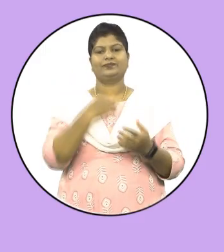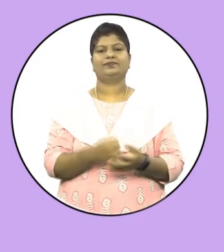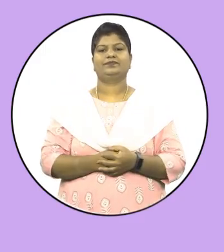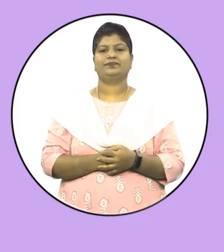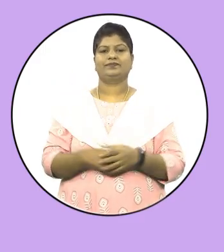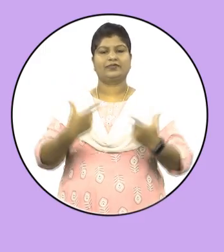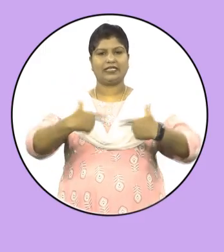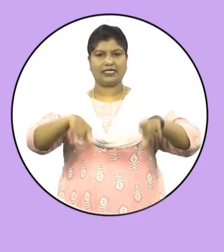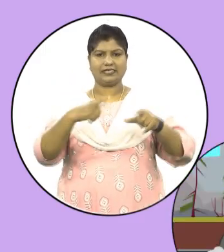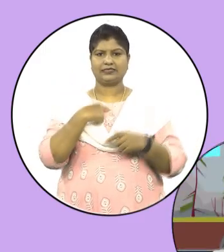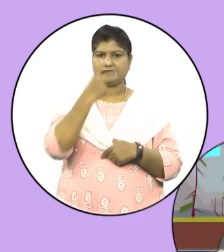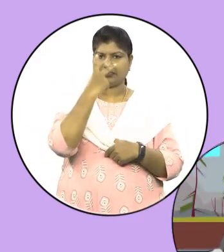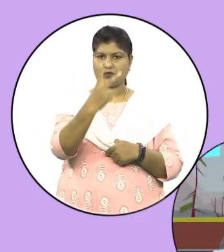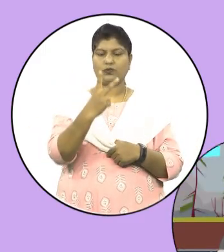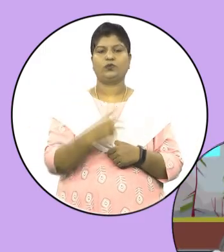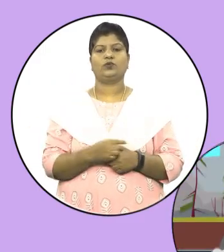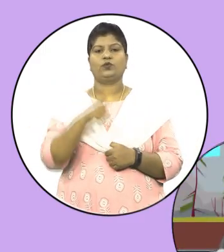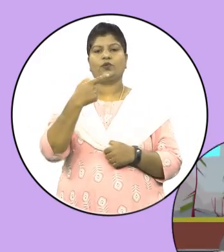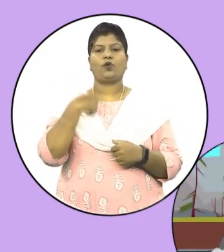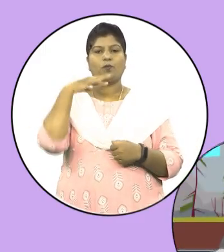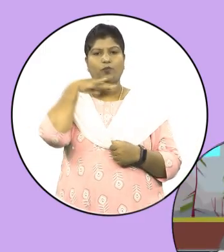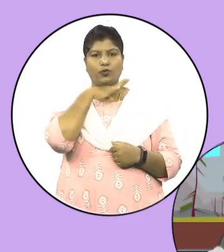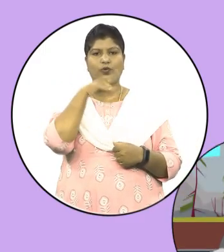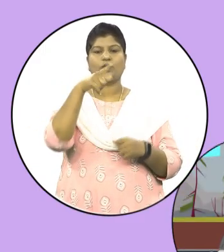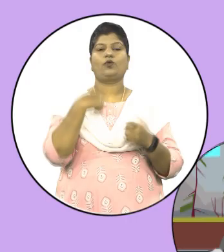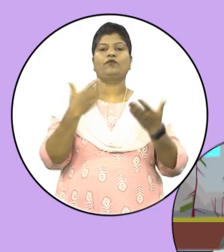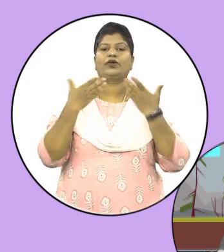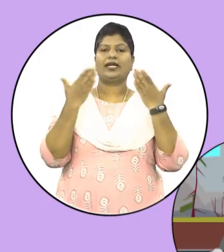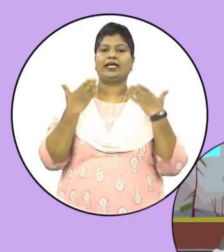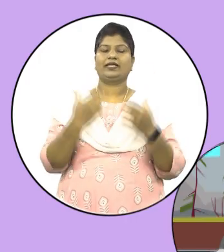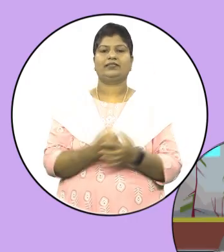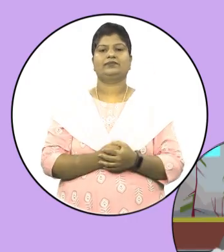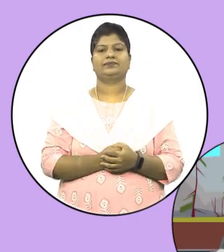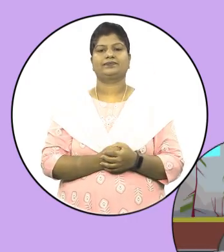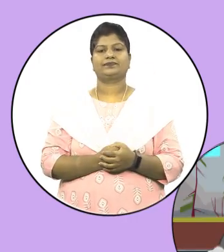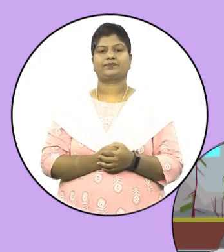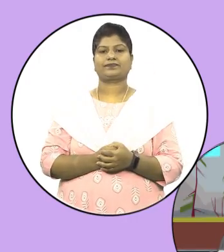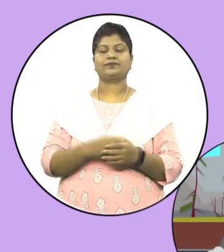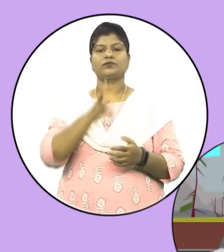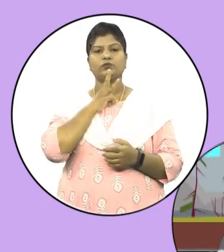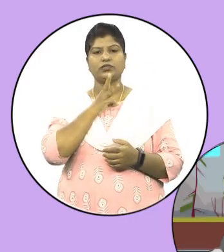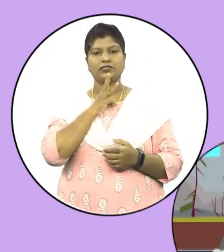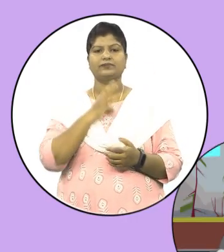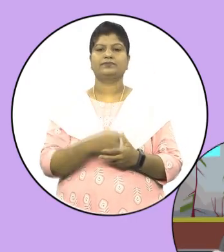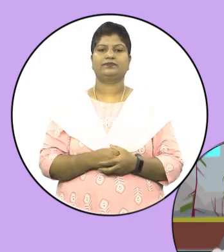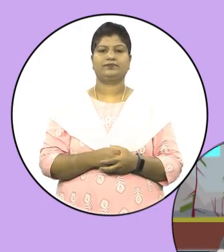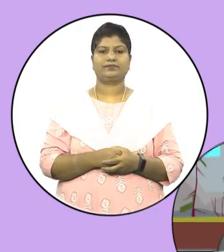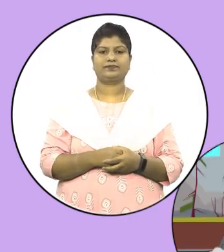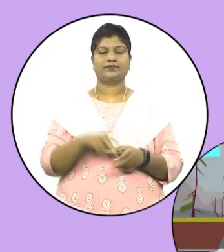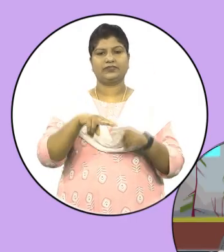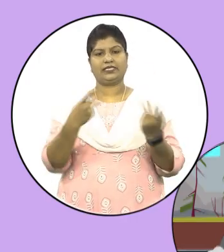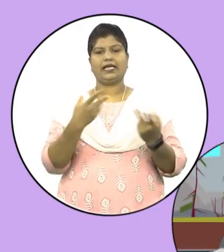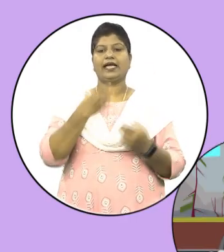Let's take a look on pollution of air, water